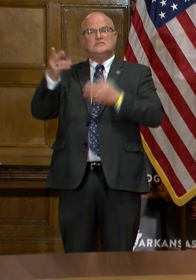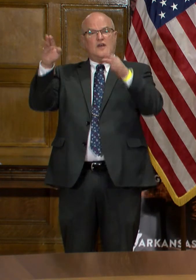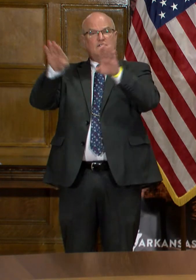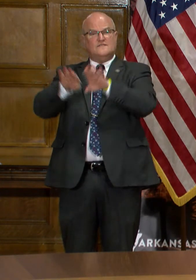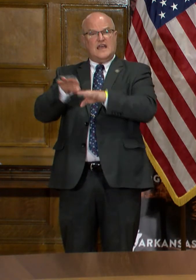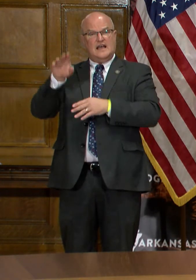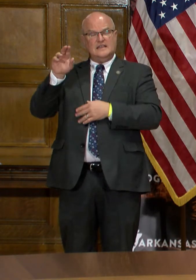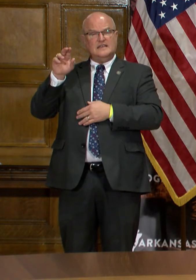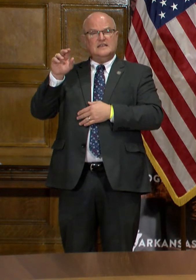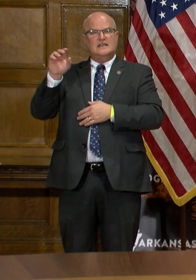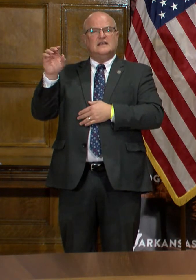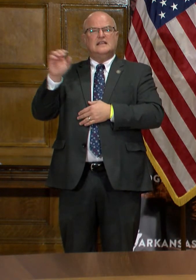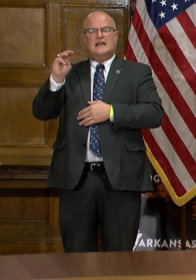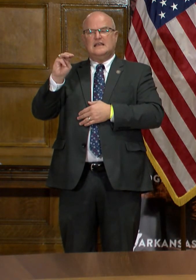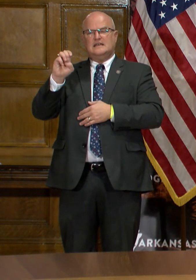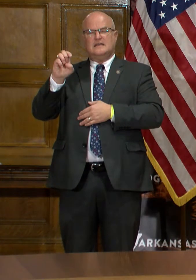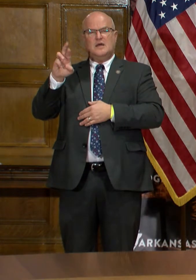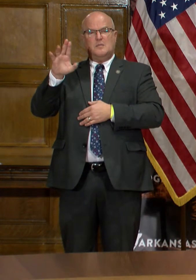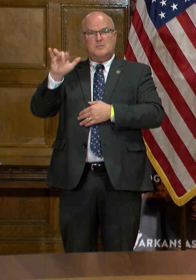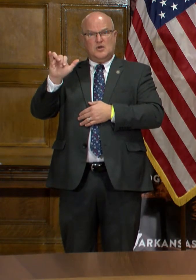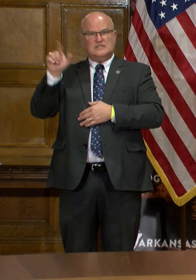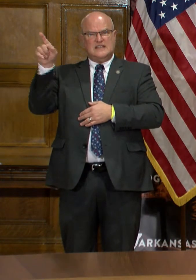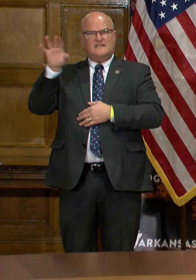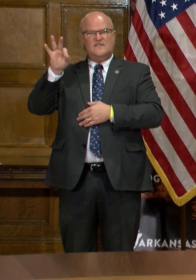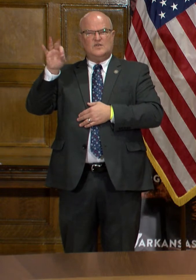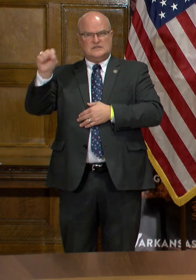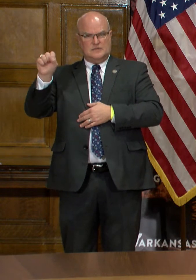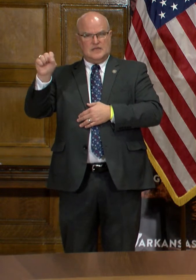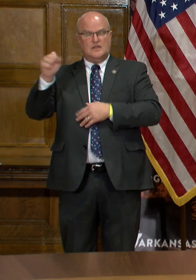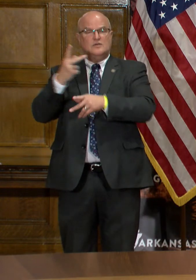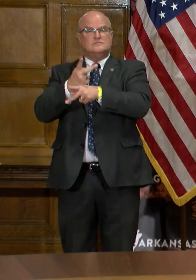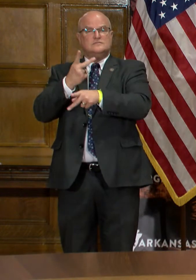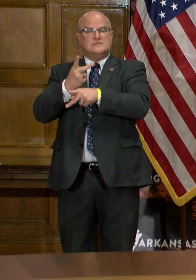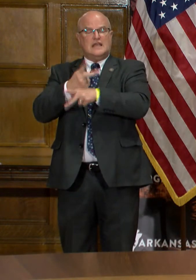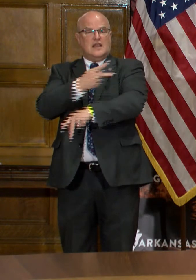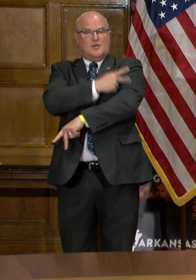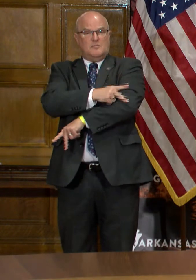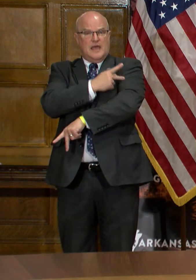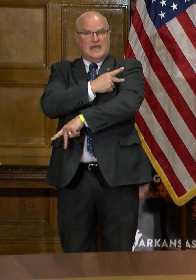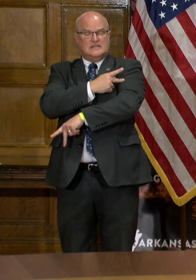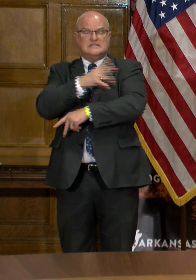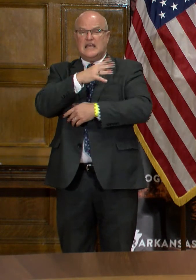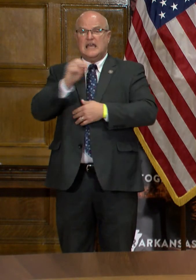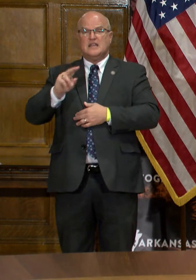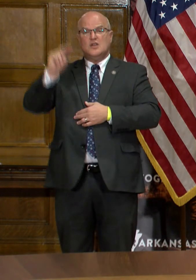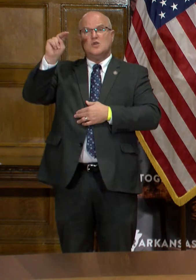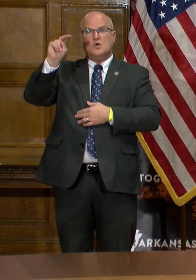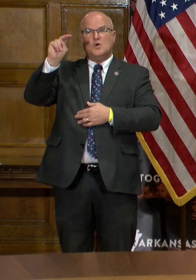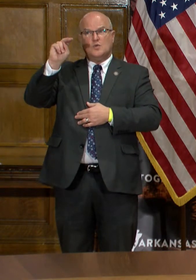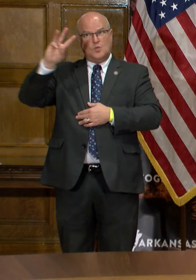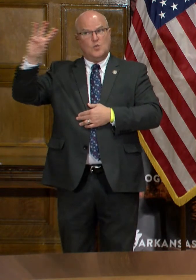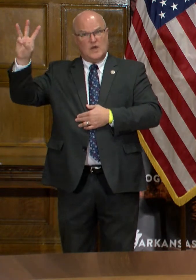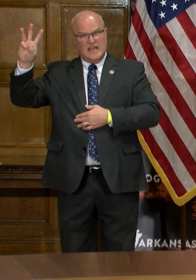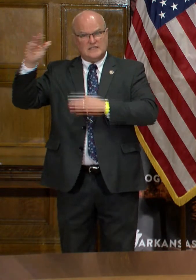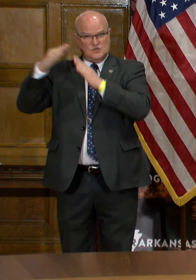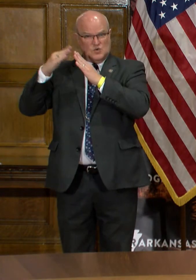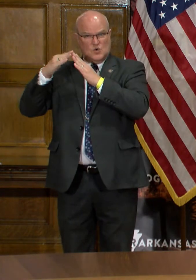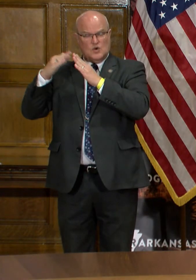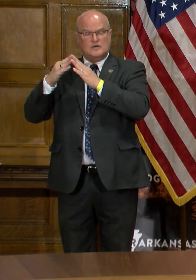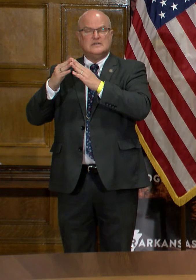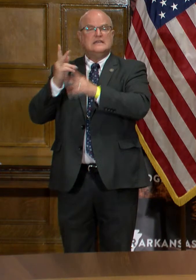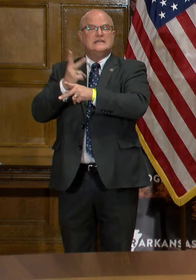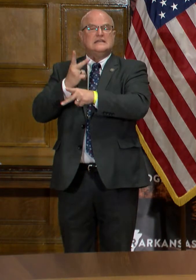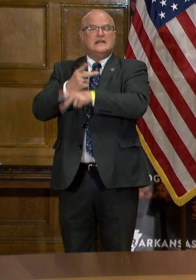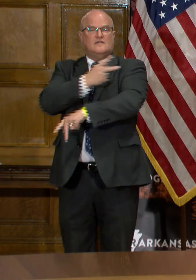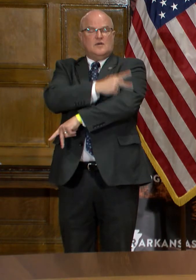Valley, like in Mercy, Fort Smith, and things like that, who are routinely caring for patients, and also in the northwest corner, routinely